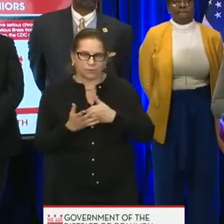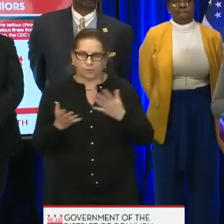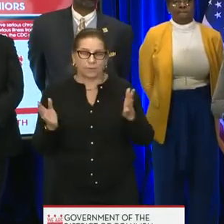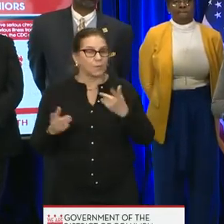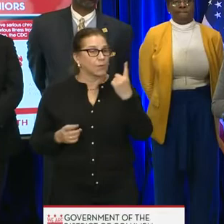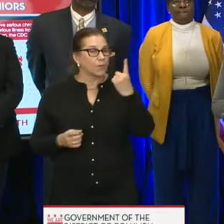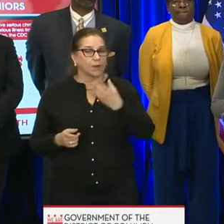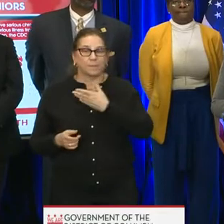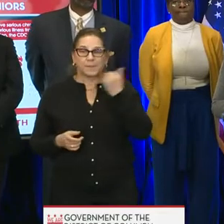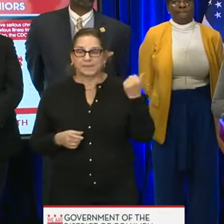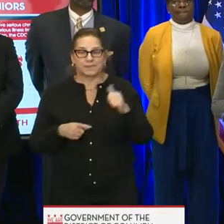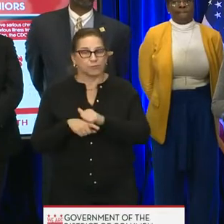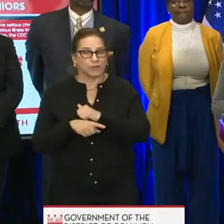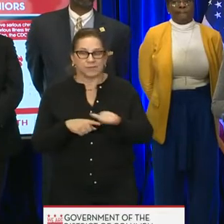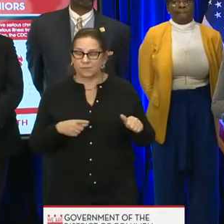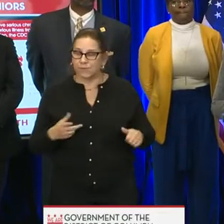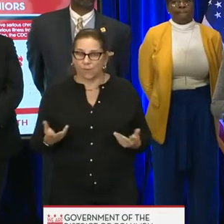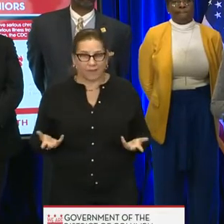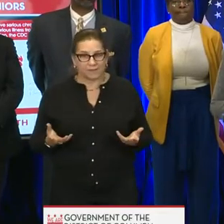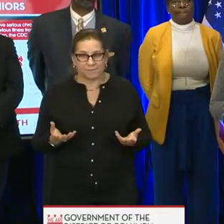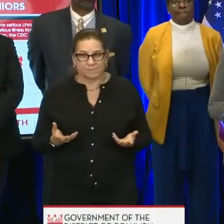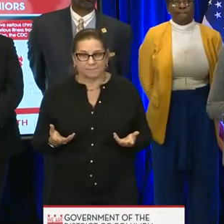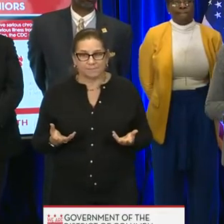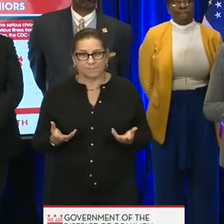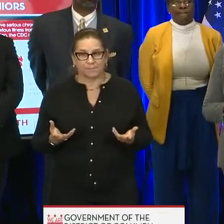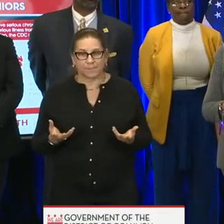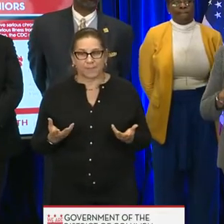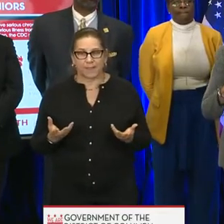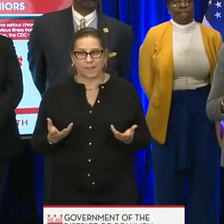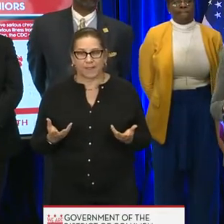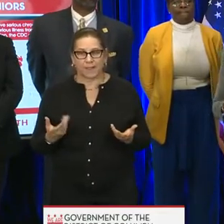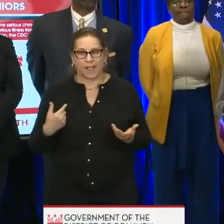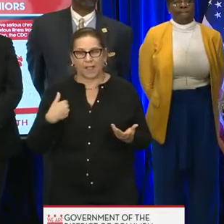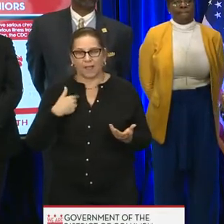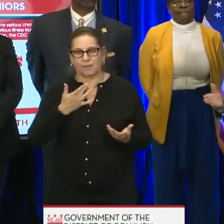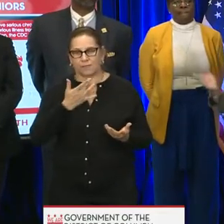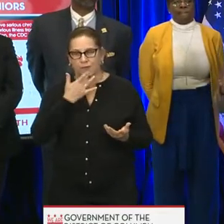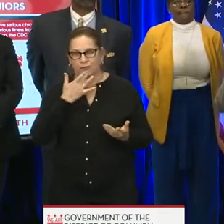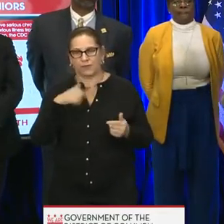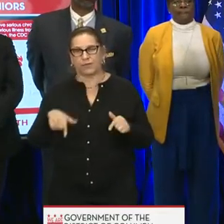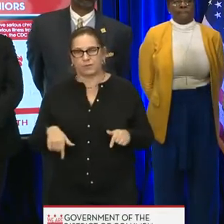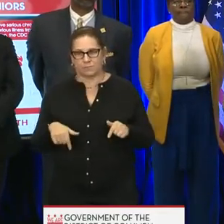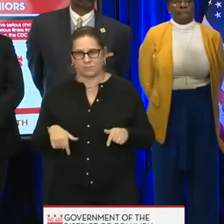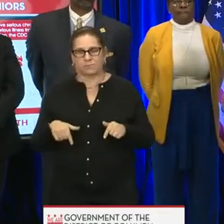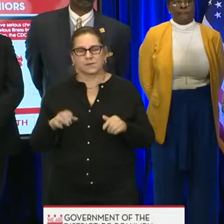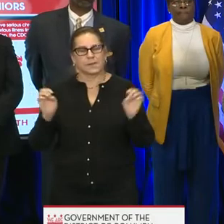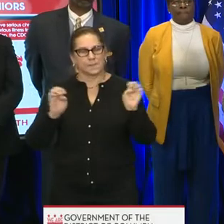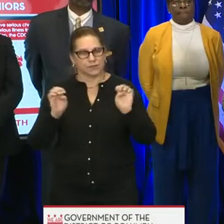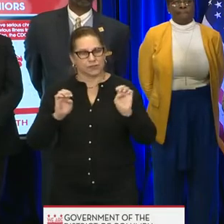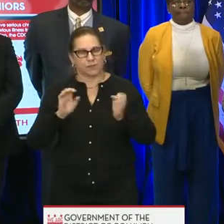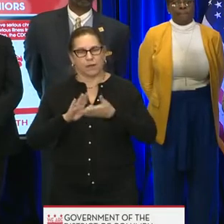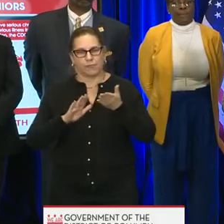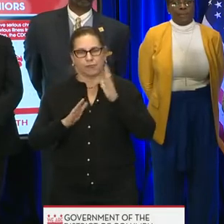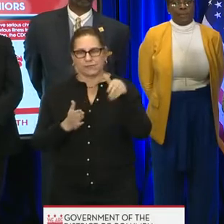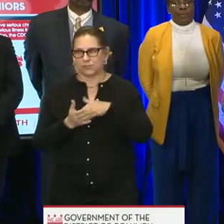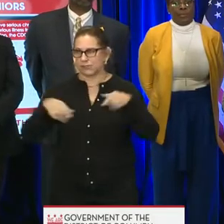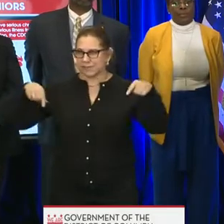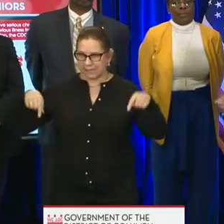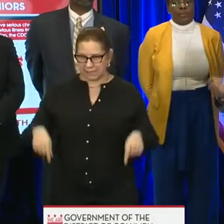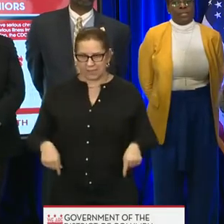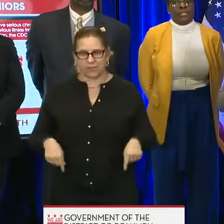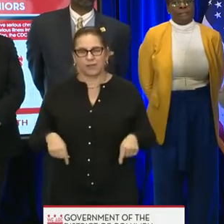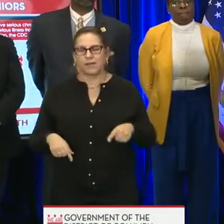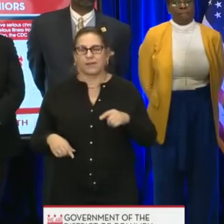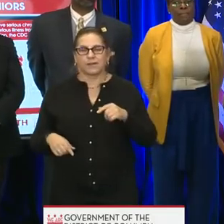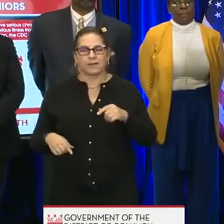be having this press conference in the Emergency Operations Center. We decided not to let you in our Emergency Operations Center in